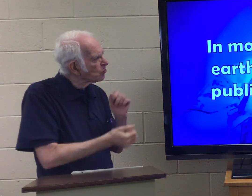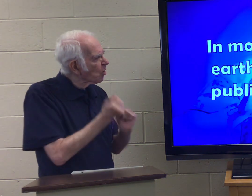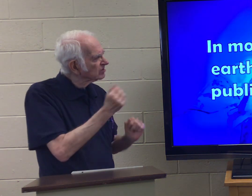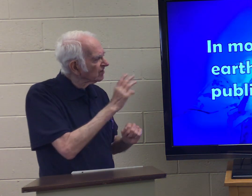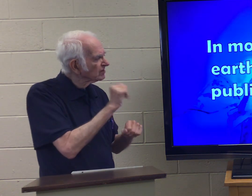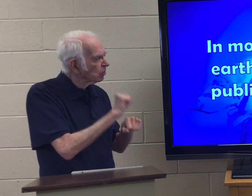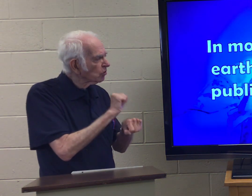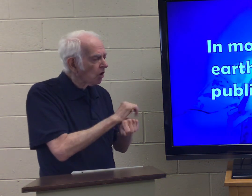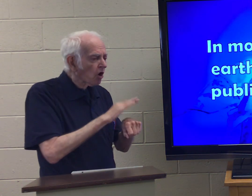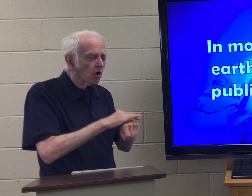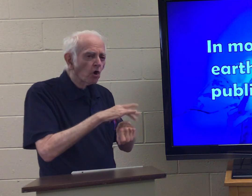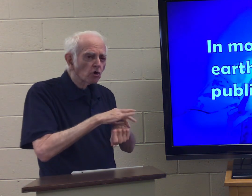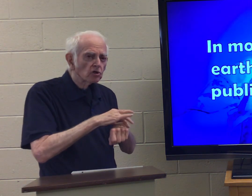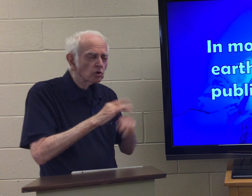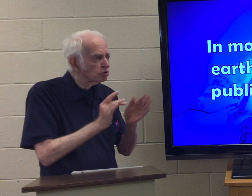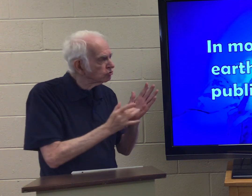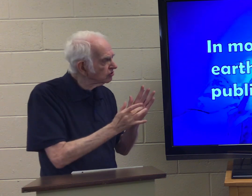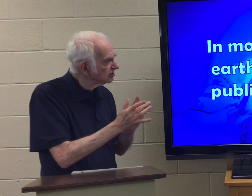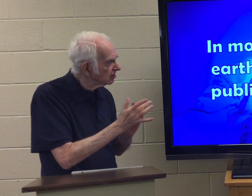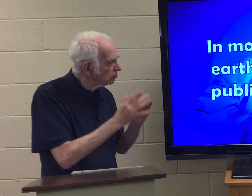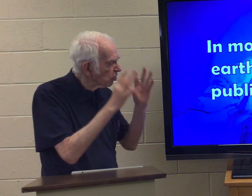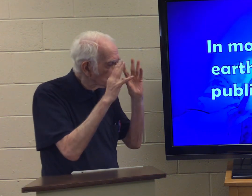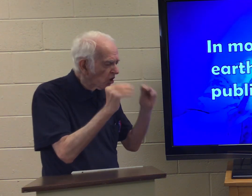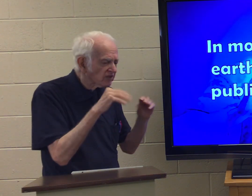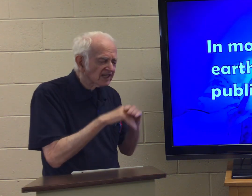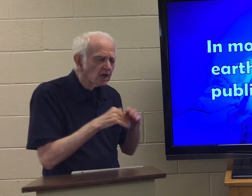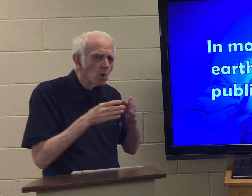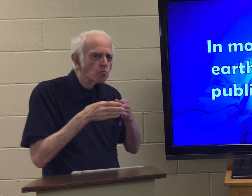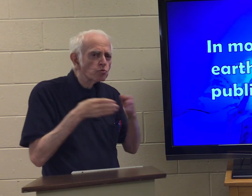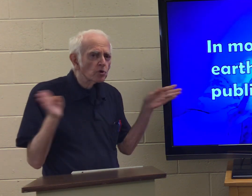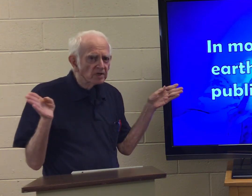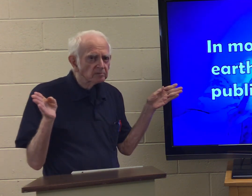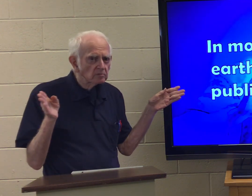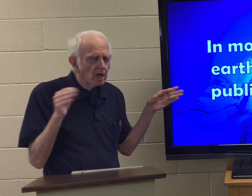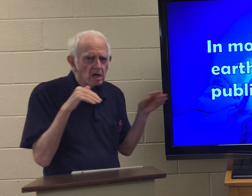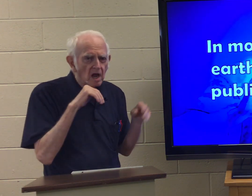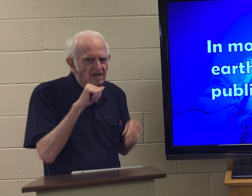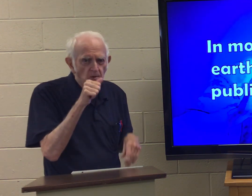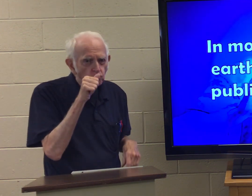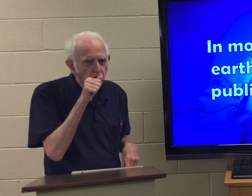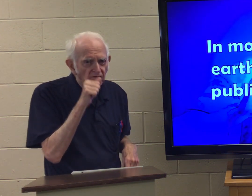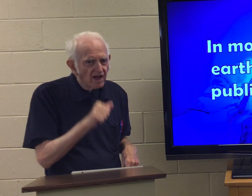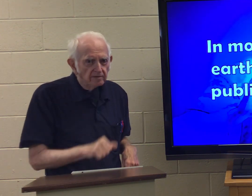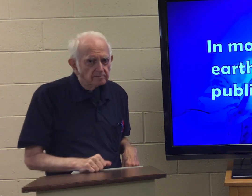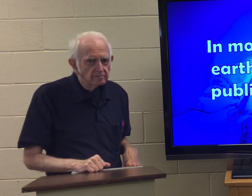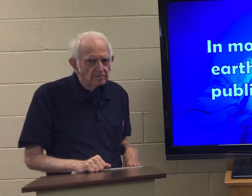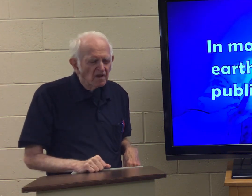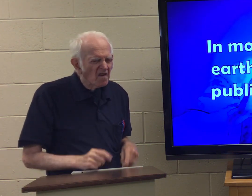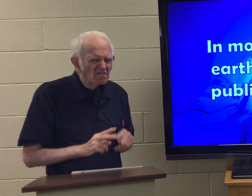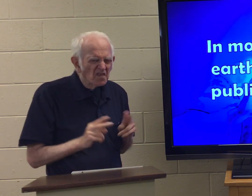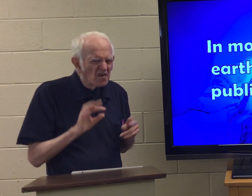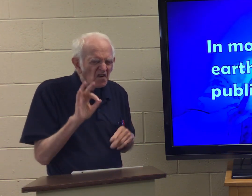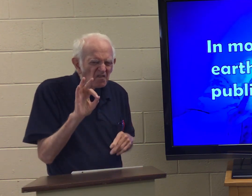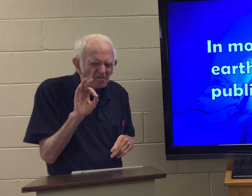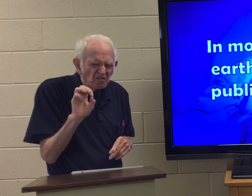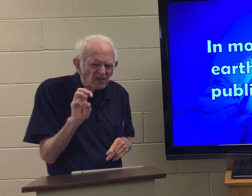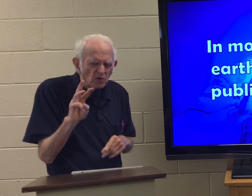In most of his work on earth, Jesus taught in public, not in private. Very